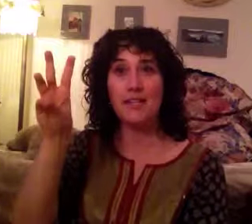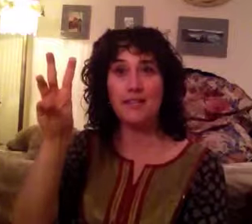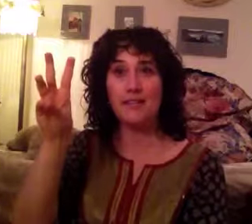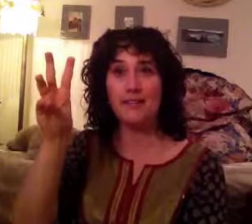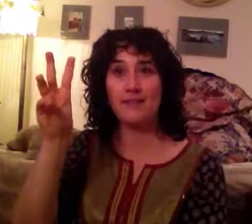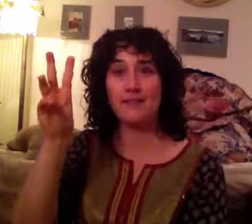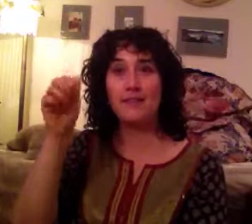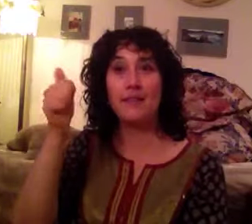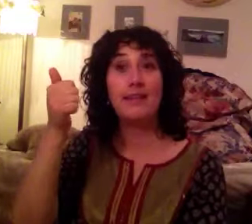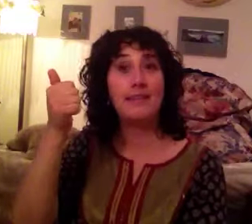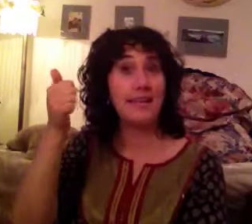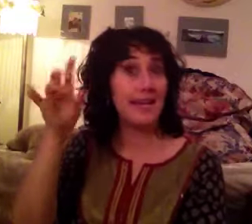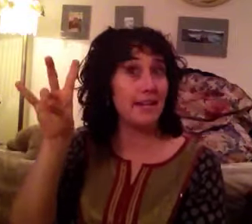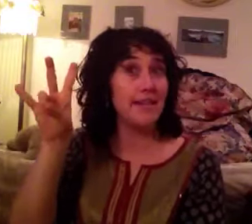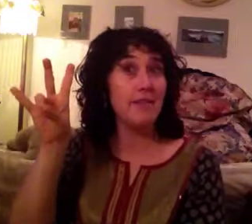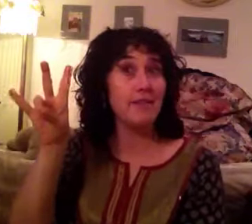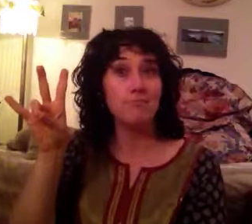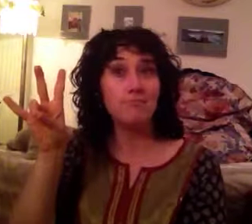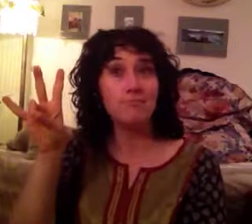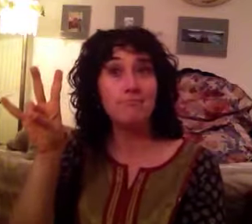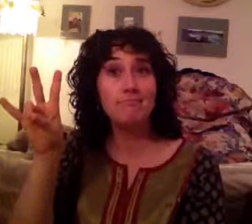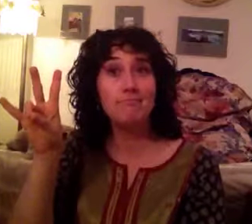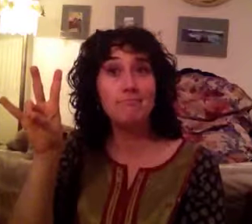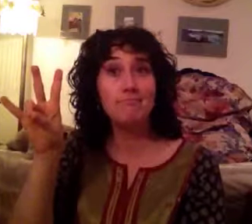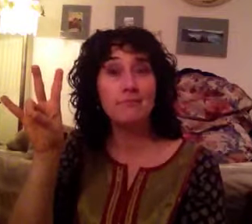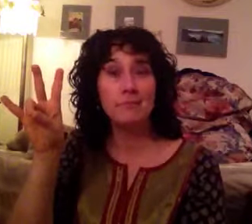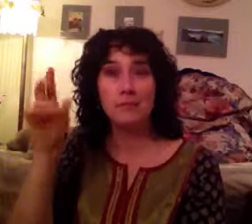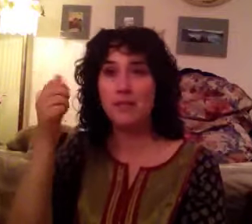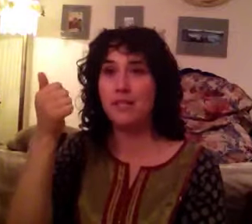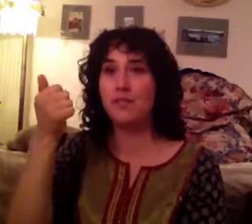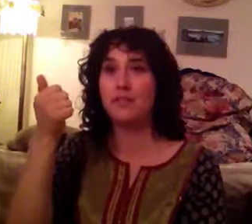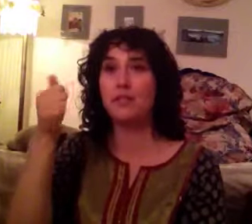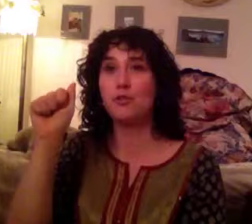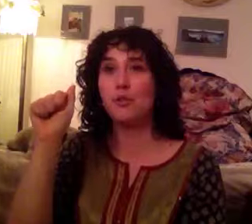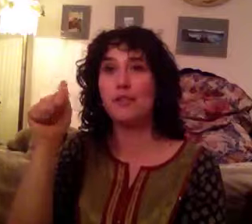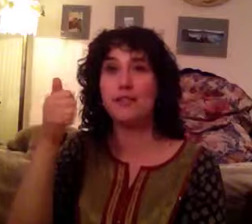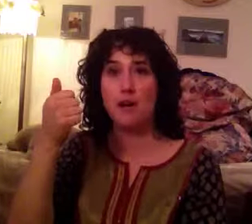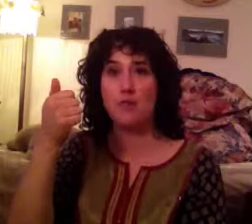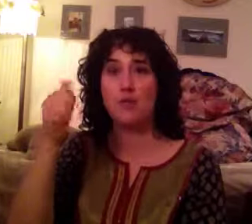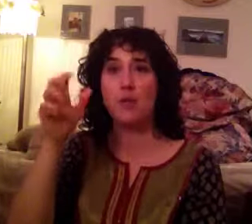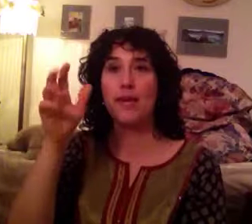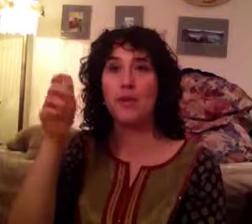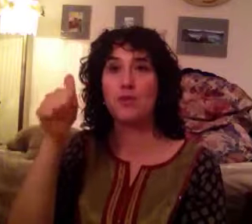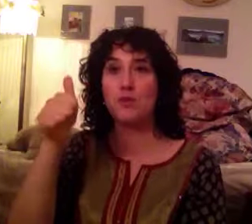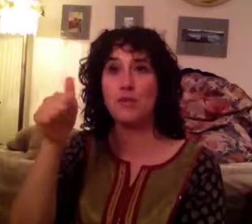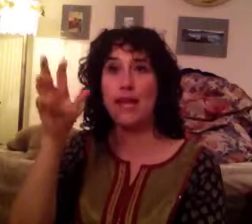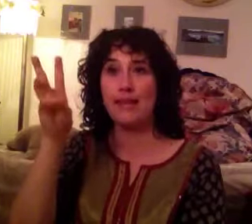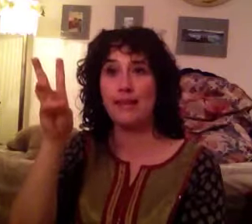6, 10 and a 7. You see there's a little twist there, so you can't just do 10,